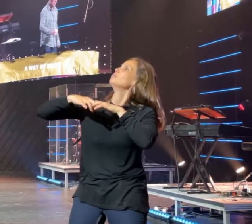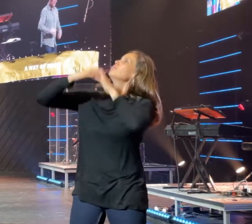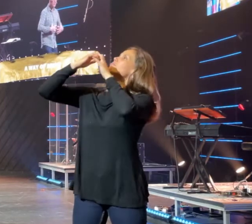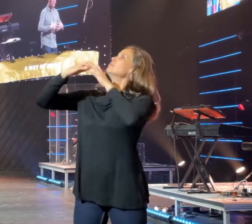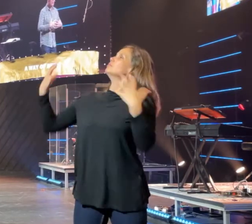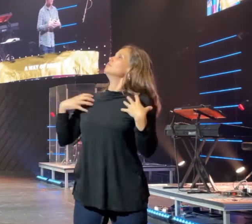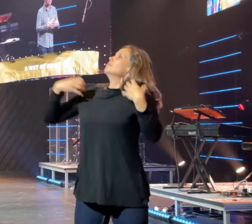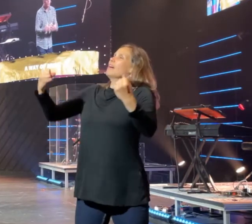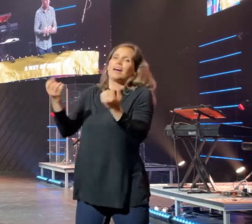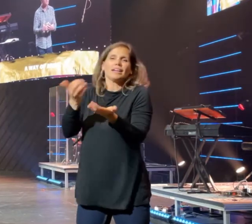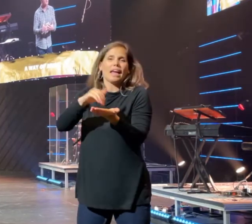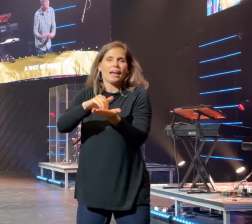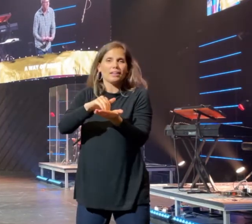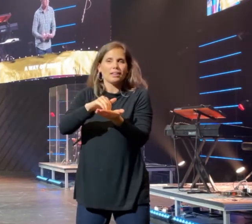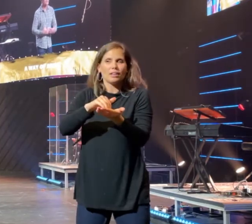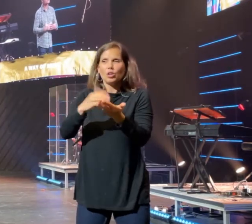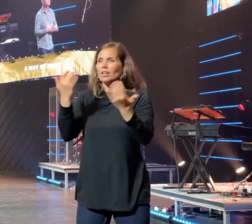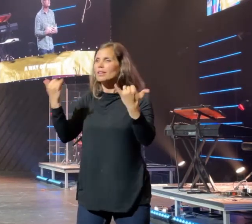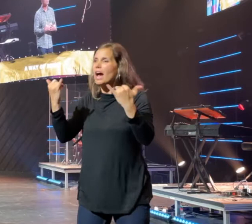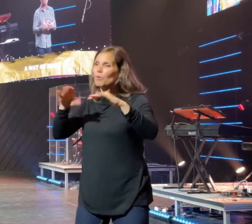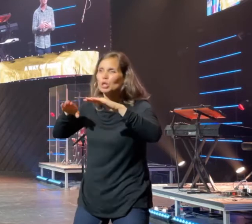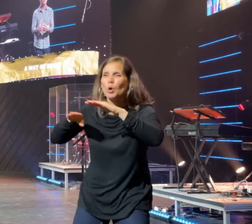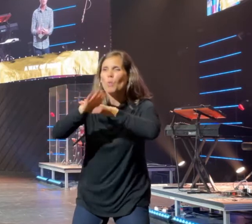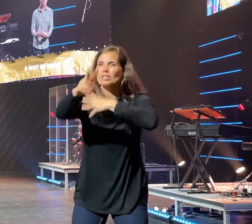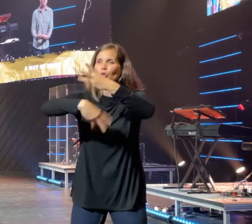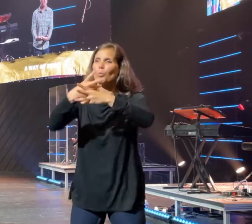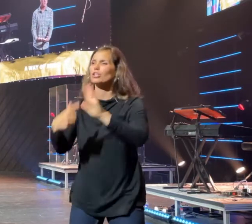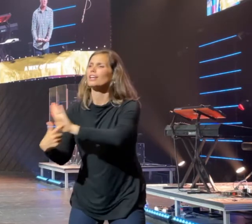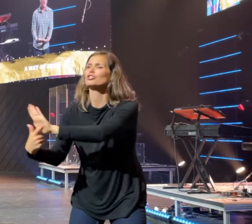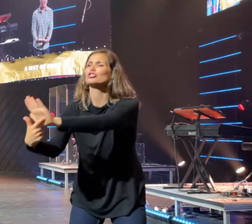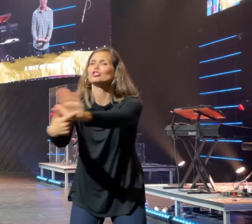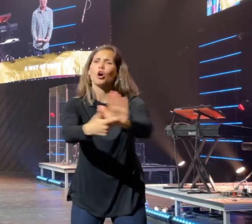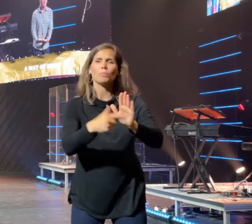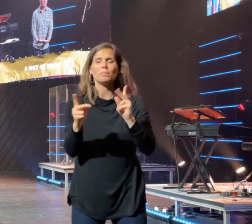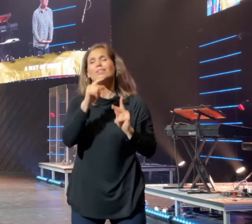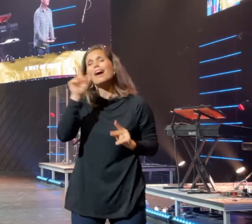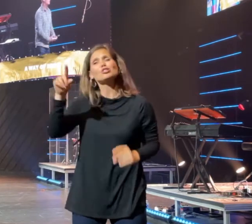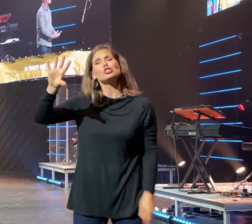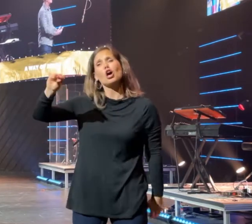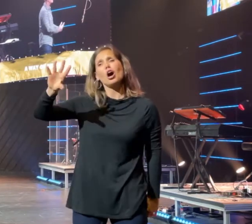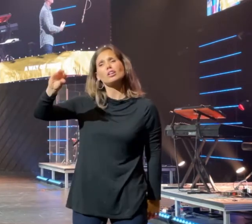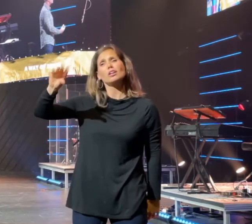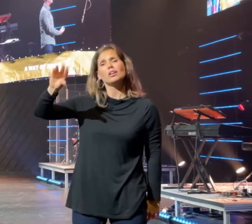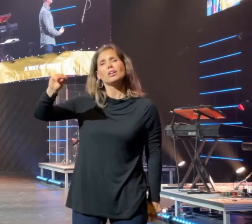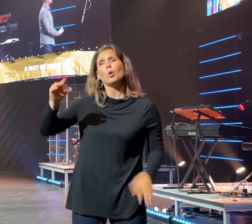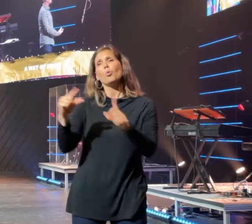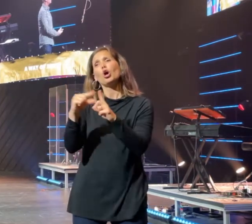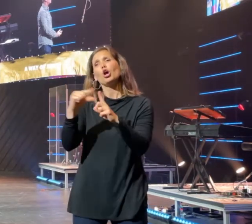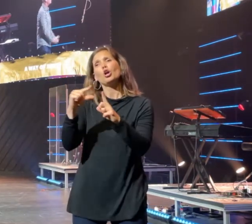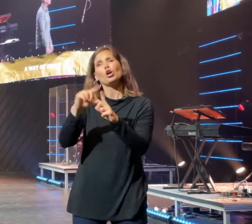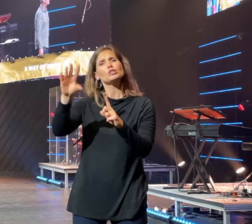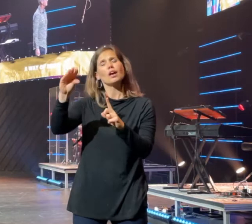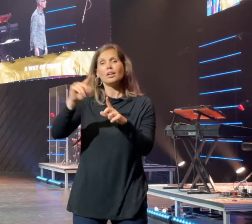and subdue. I want you to go out into the world and be my ambassador. I want you to show people, not just by what you say, but the quality of the way you live,